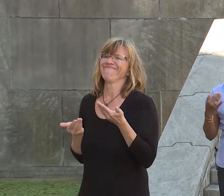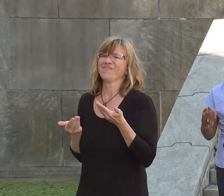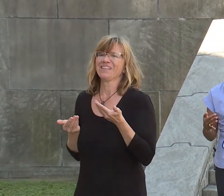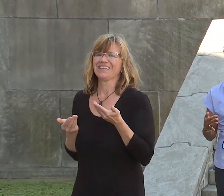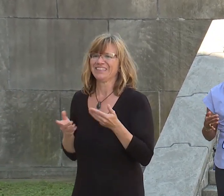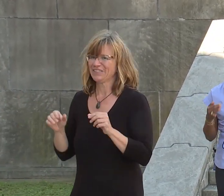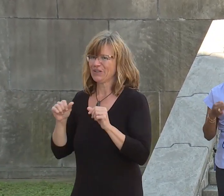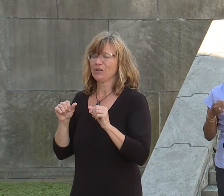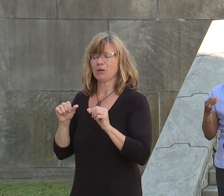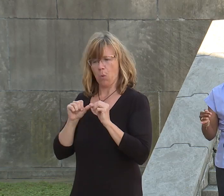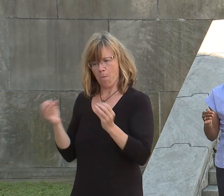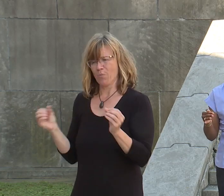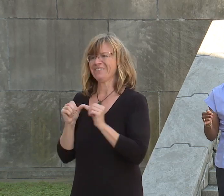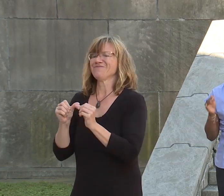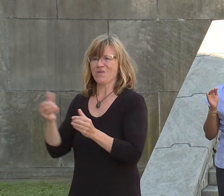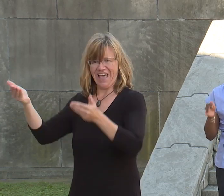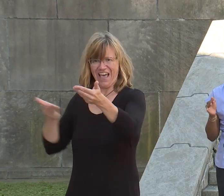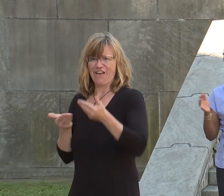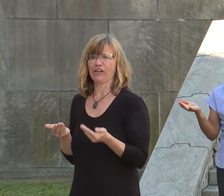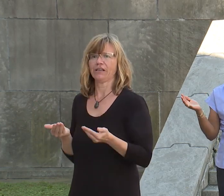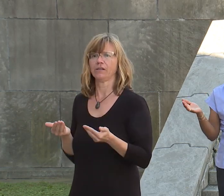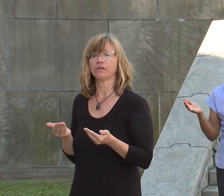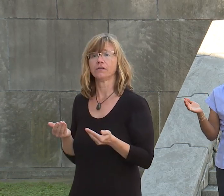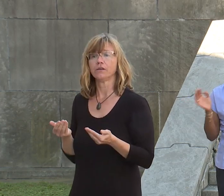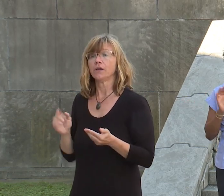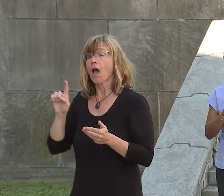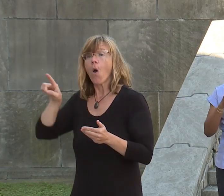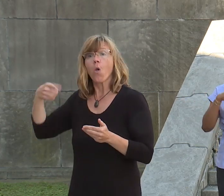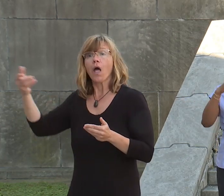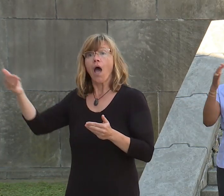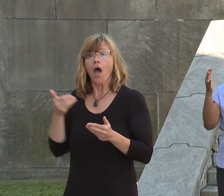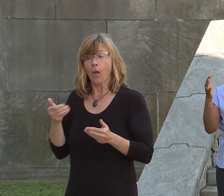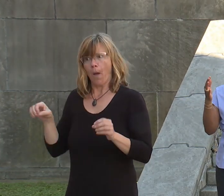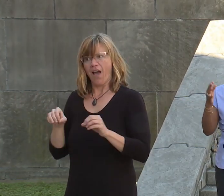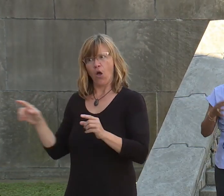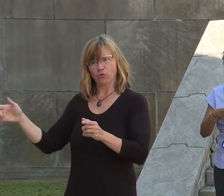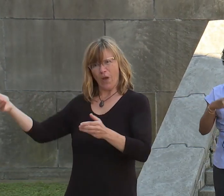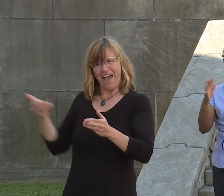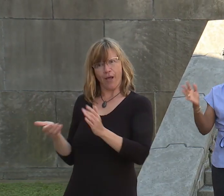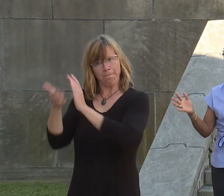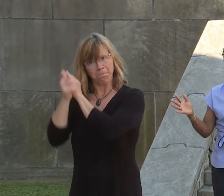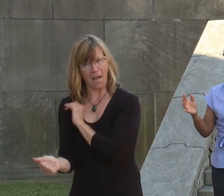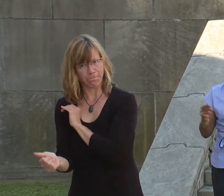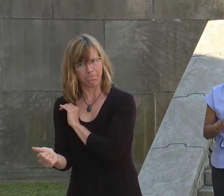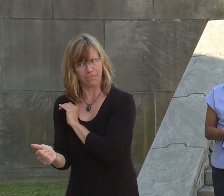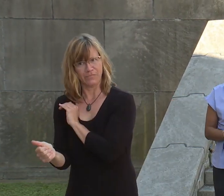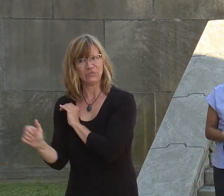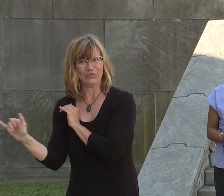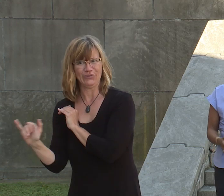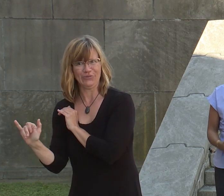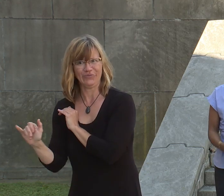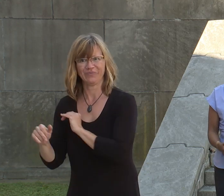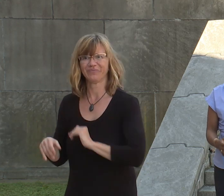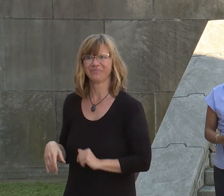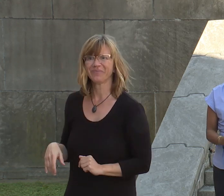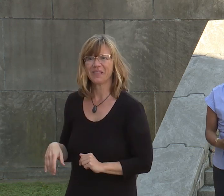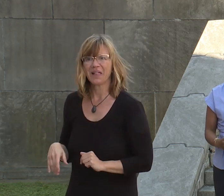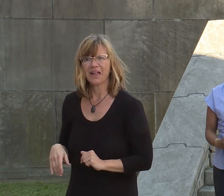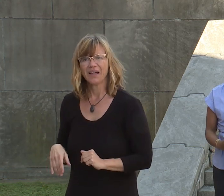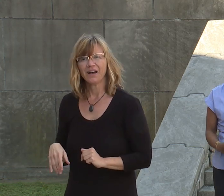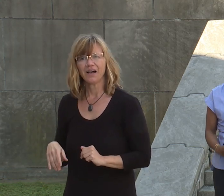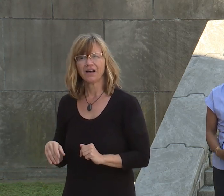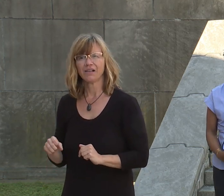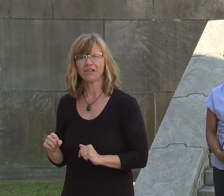increase the staffing, but to increase competency. And we've now brought in Department of Justice approved training, and we've